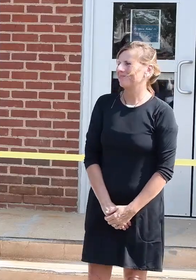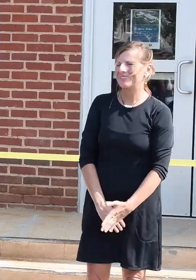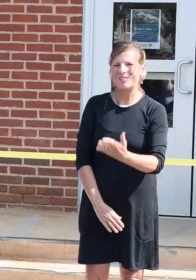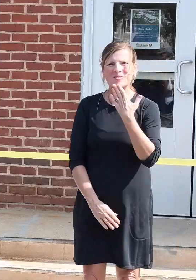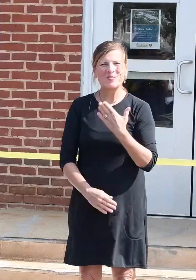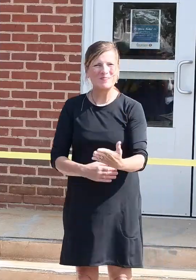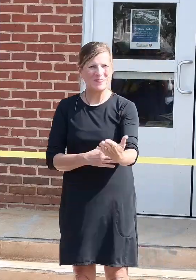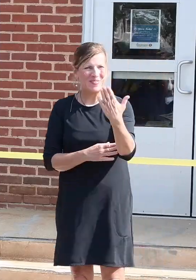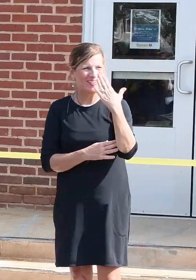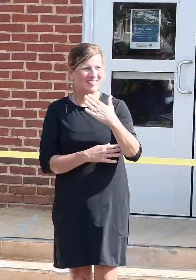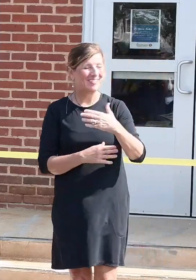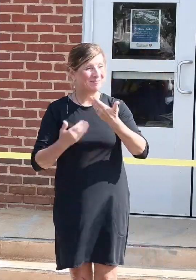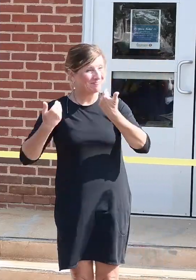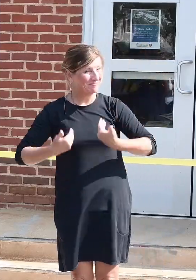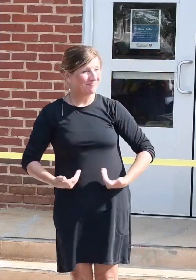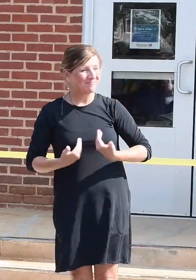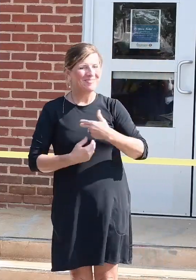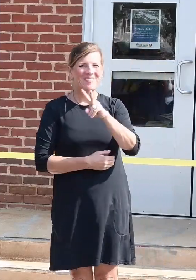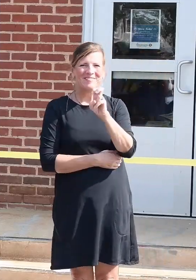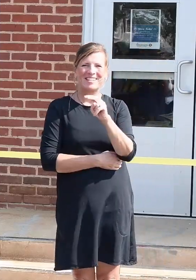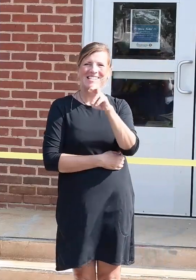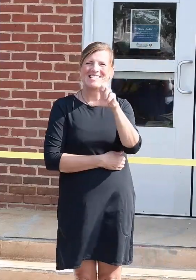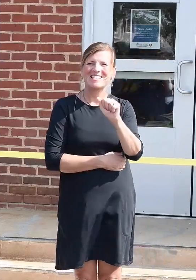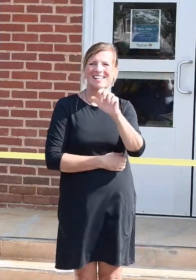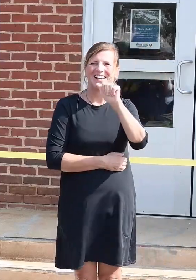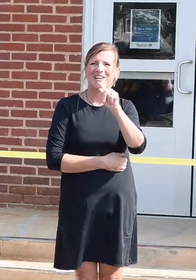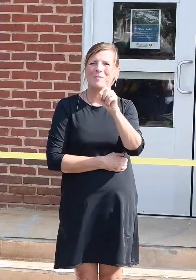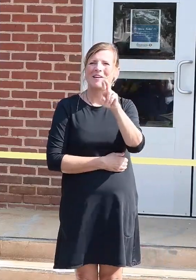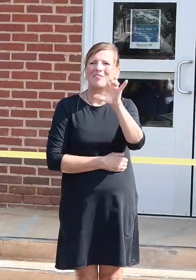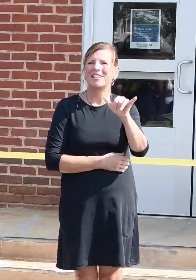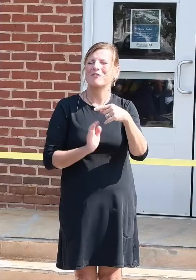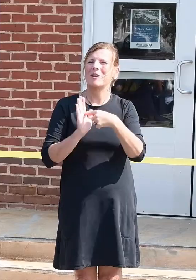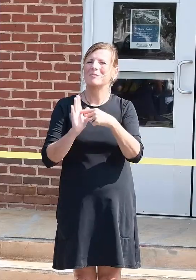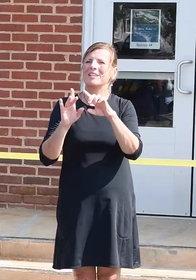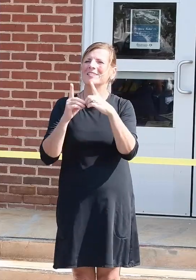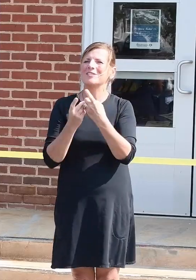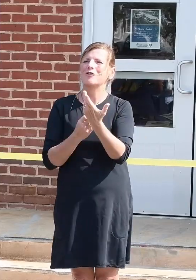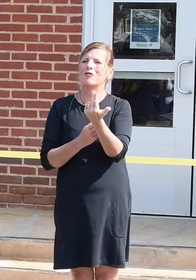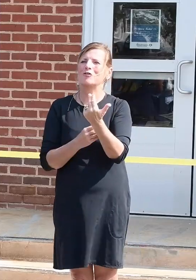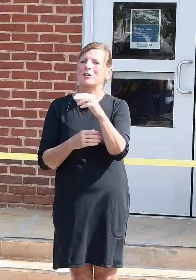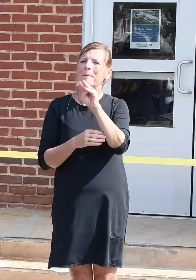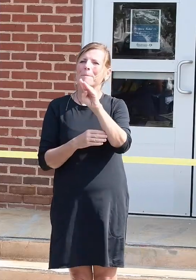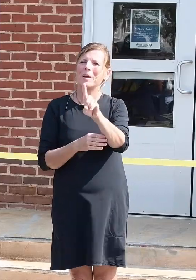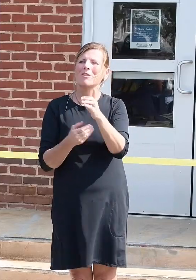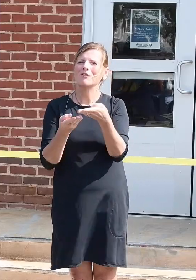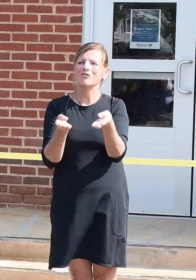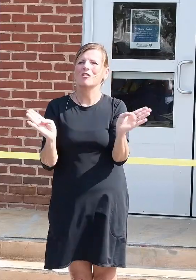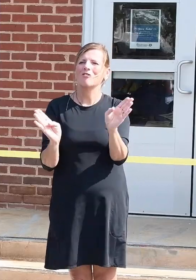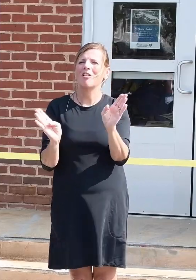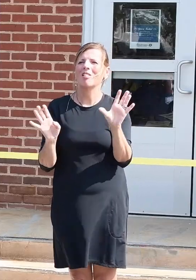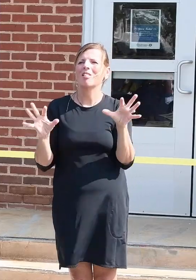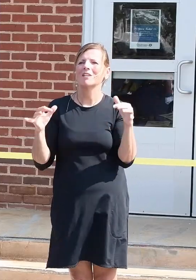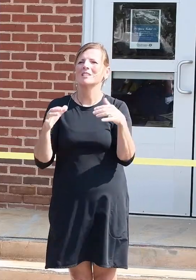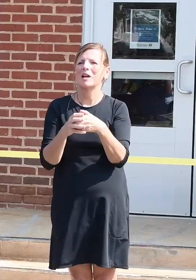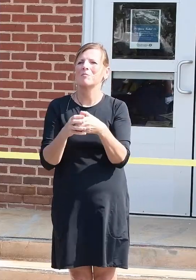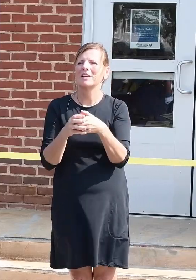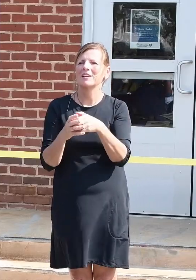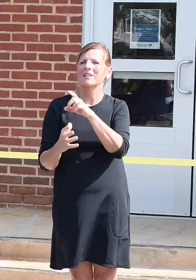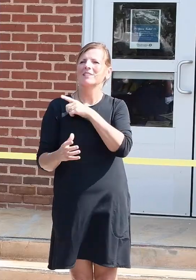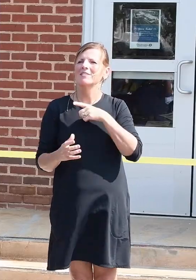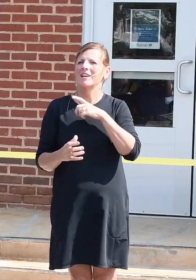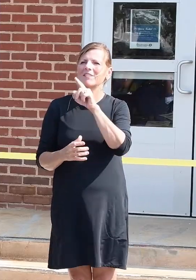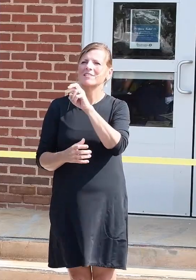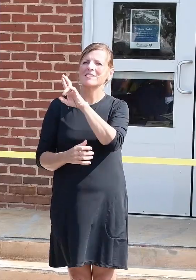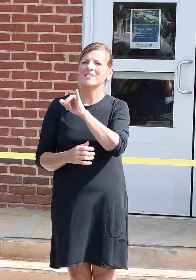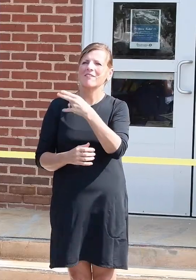Good morning. I'm Vanessa Atterbury. I represent District 13 in the Maryland General Assembly. Delegate Terry Hill, where are